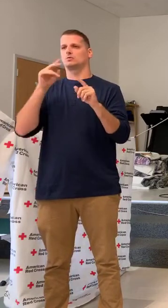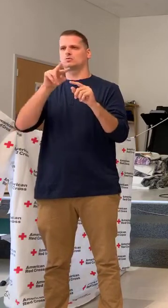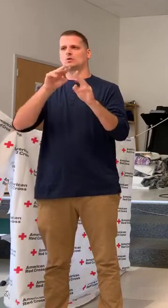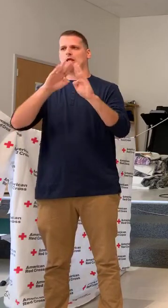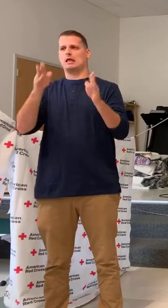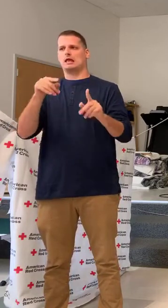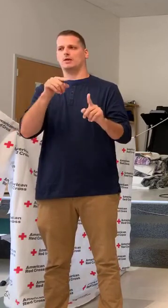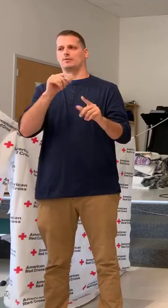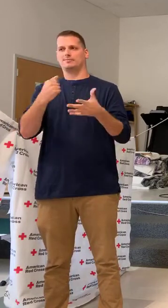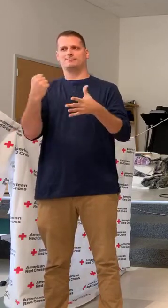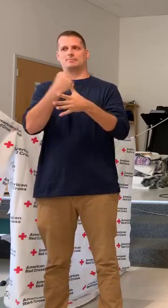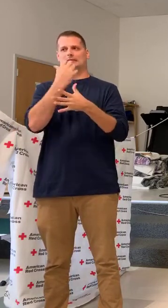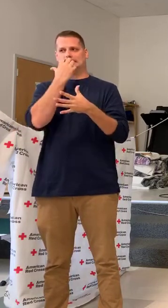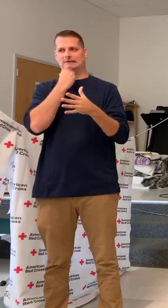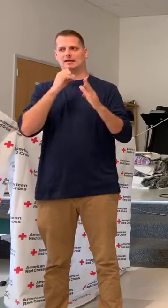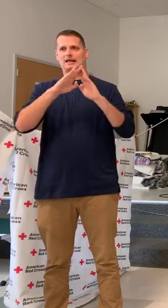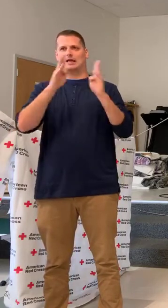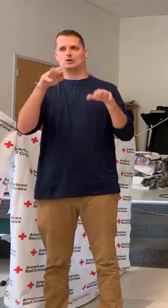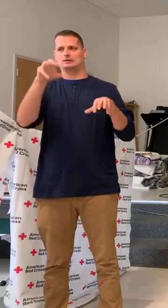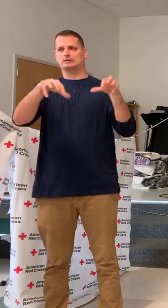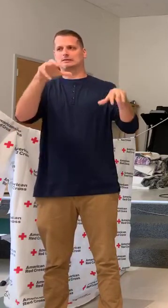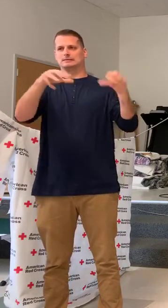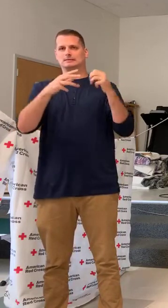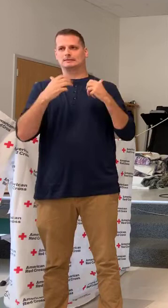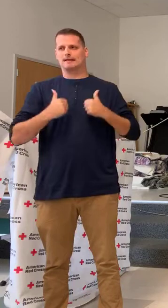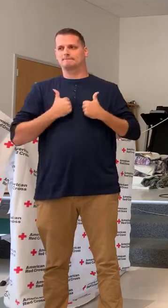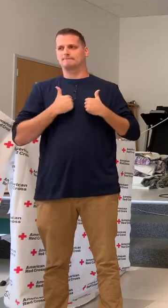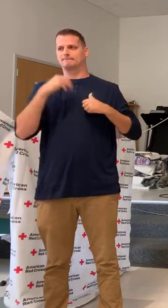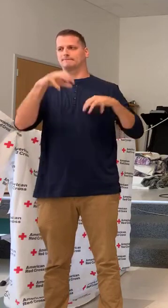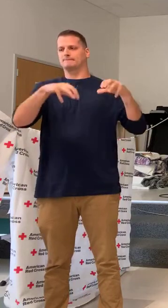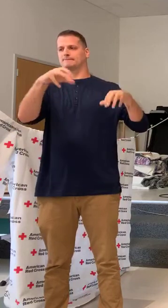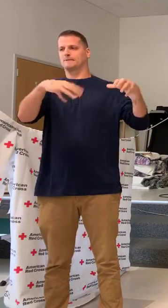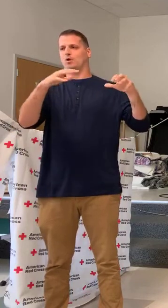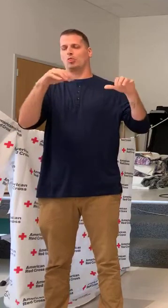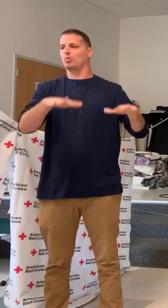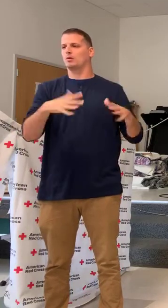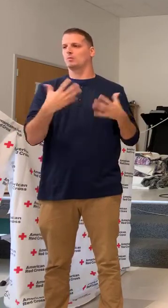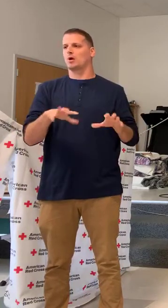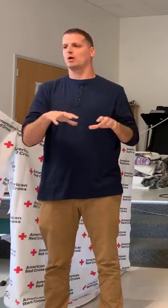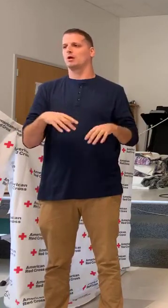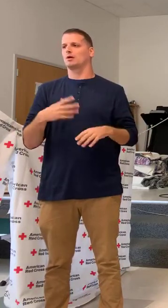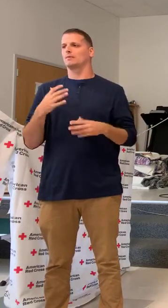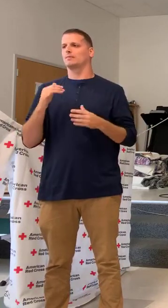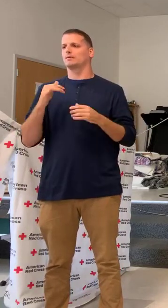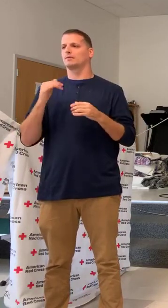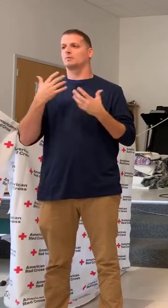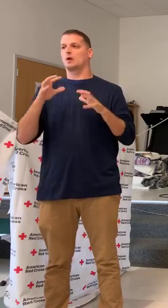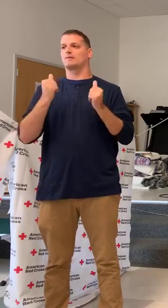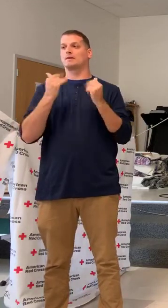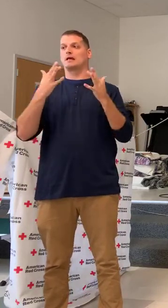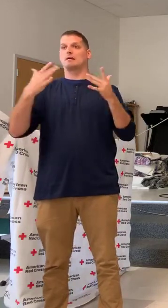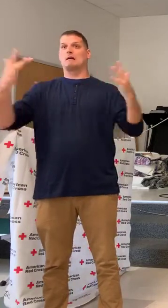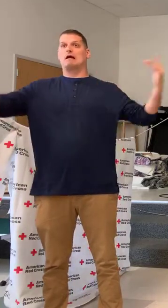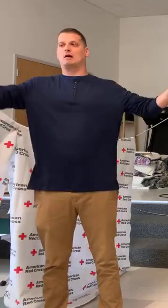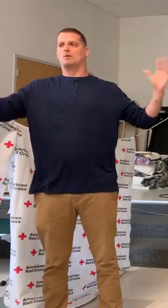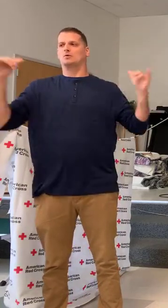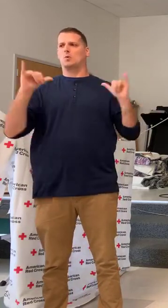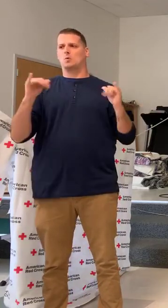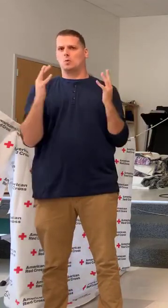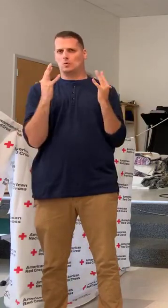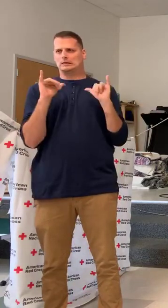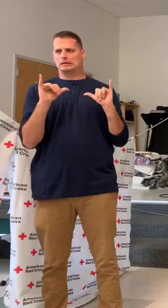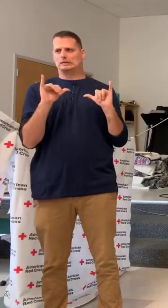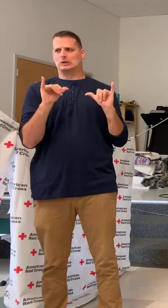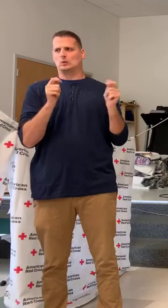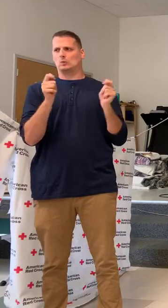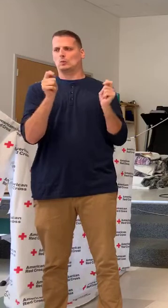that a primary focus of this, while also trying to keep the fire from growing. So we've had a big task. We've